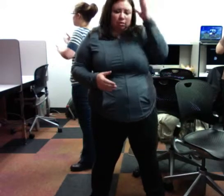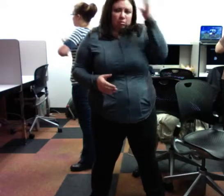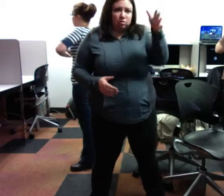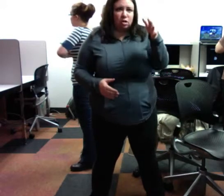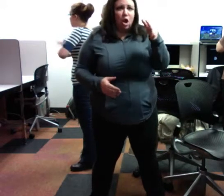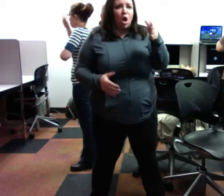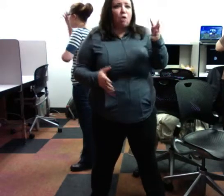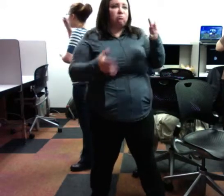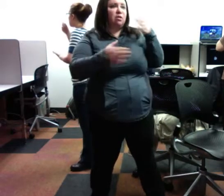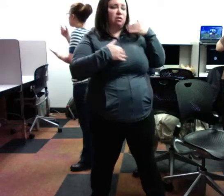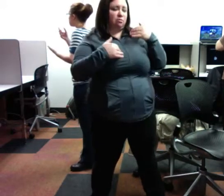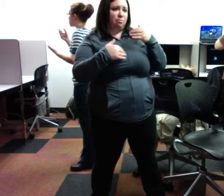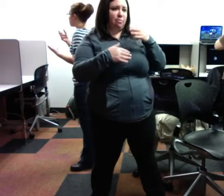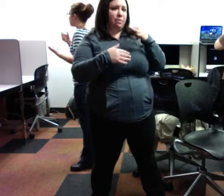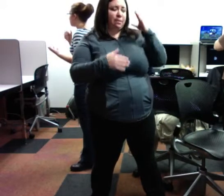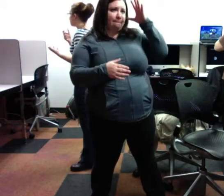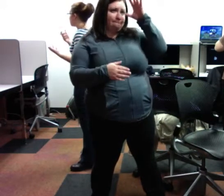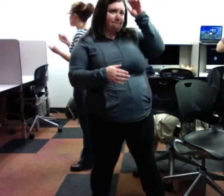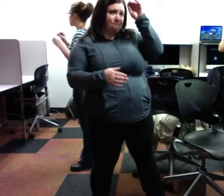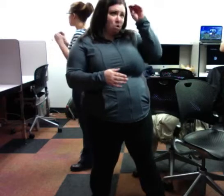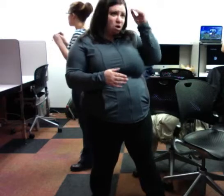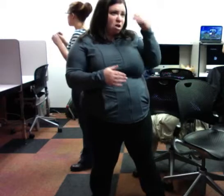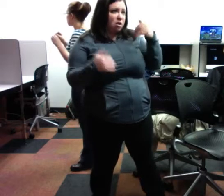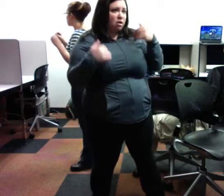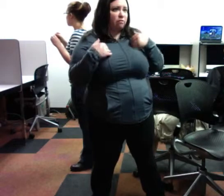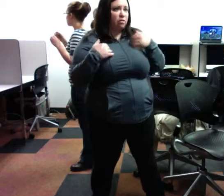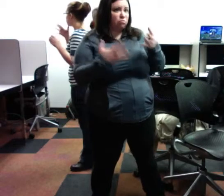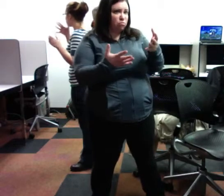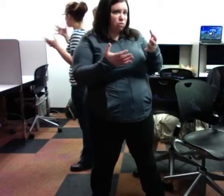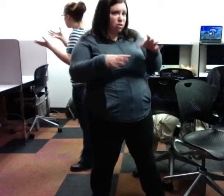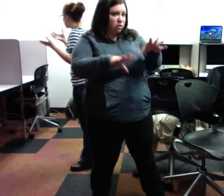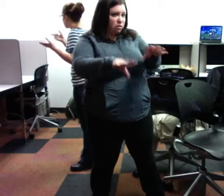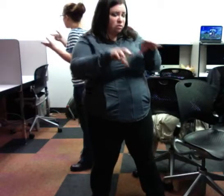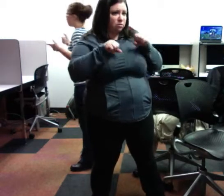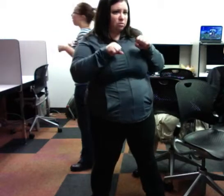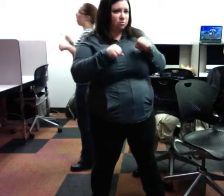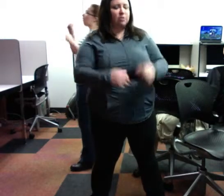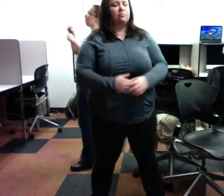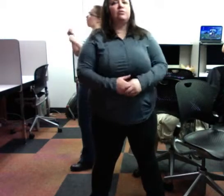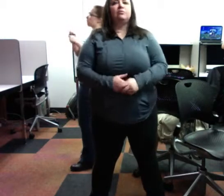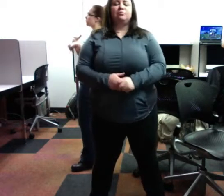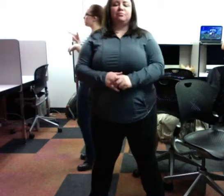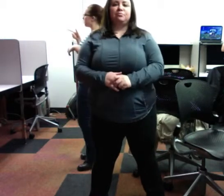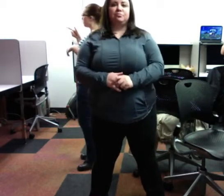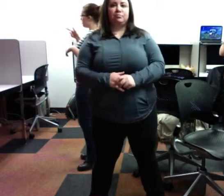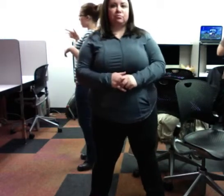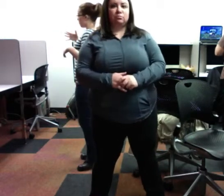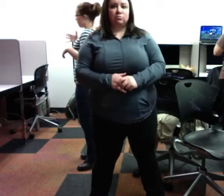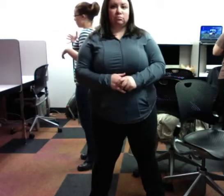My biological mother found out later that my mother had never graduated from college and that my father had never graduated from high